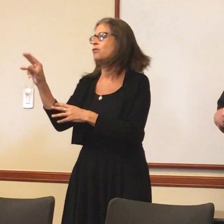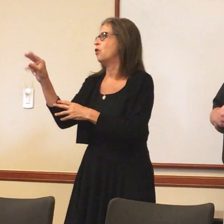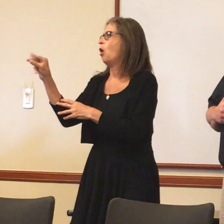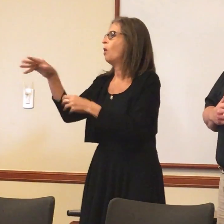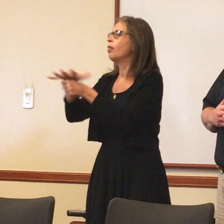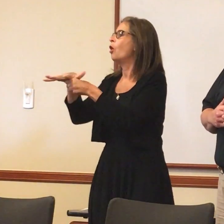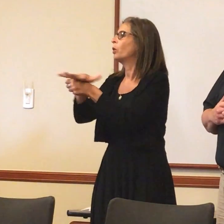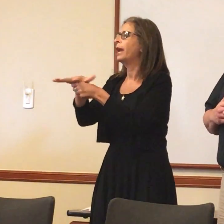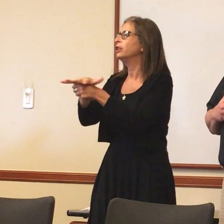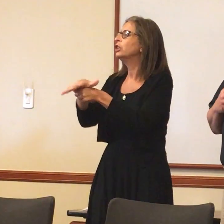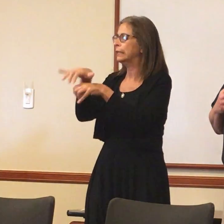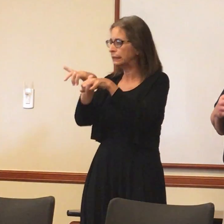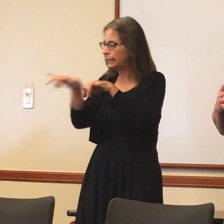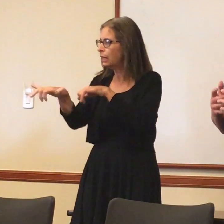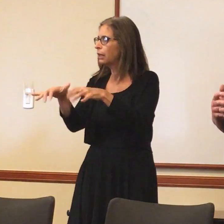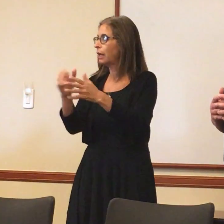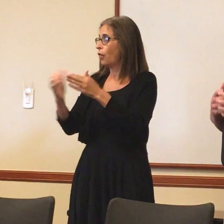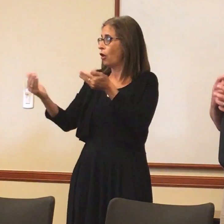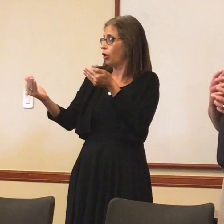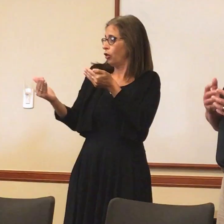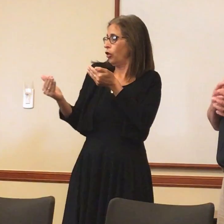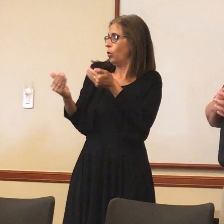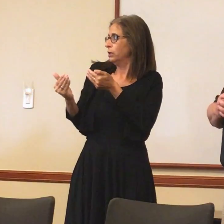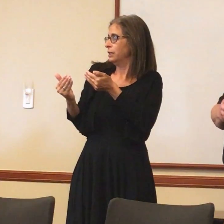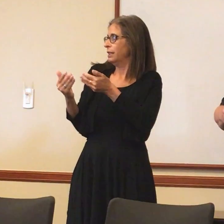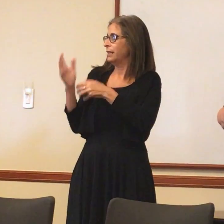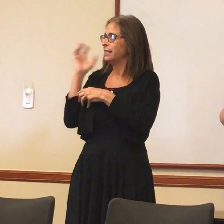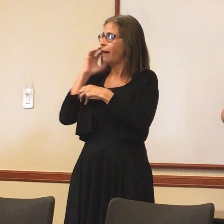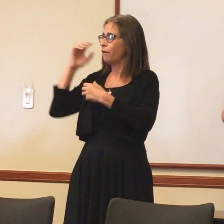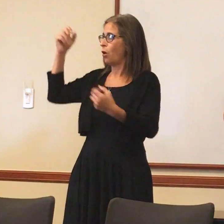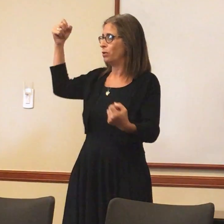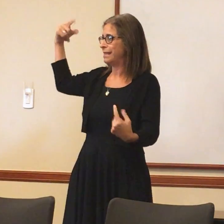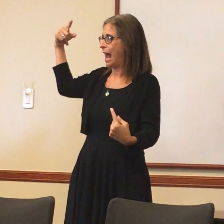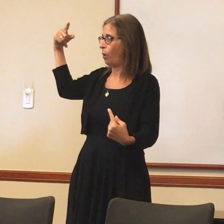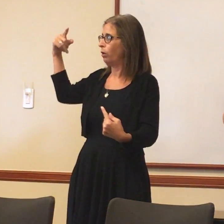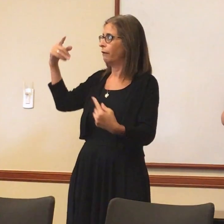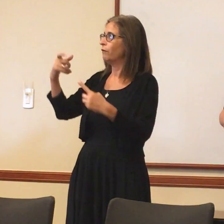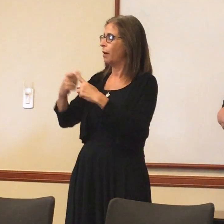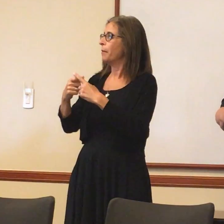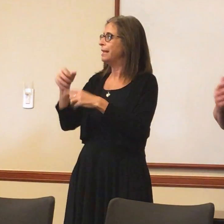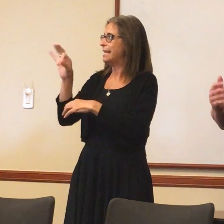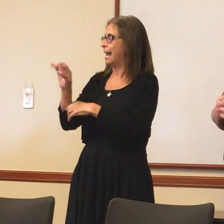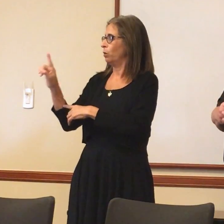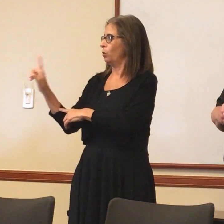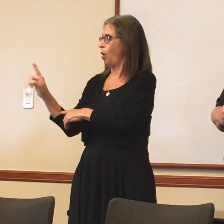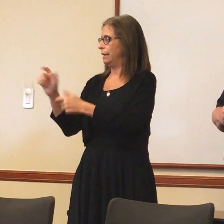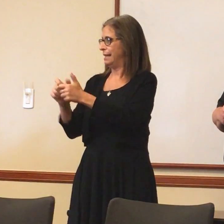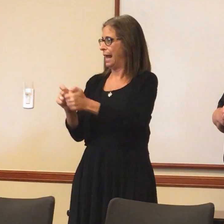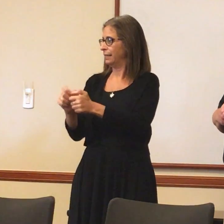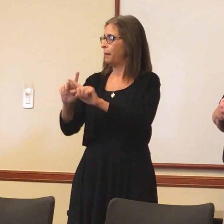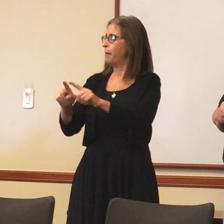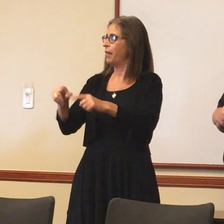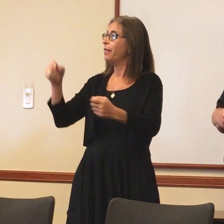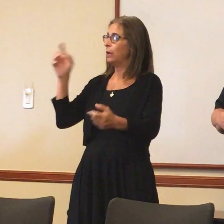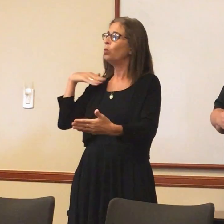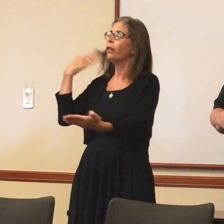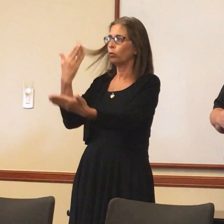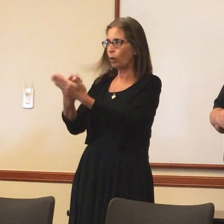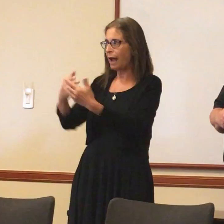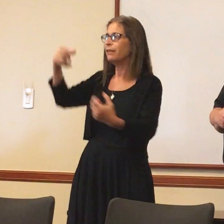No, the location is still gonna give us, again, the closest we're gonna get is a cell phone tower when you text 911. But it'll still give us a cell phone